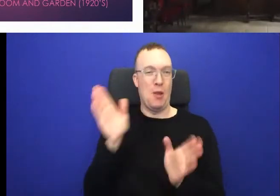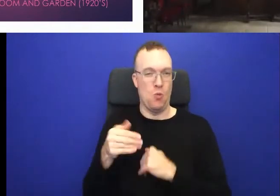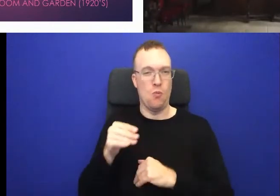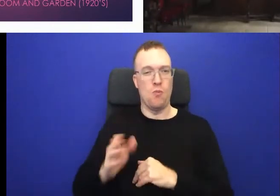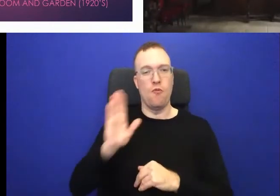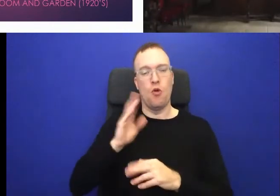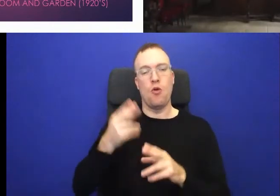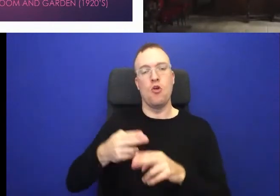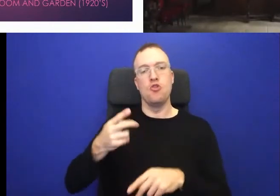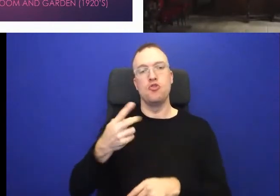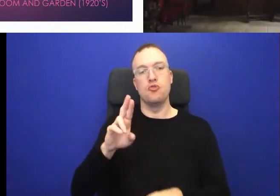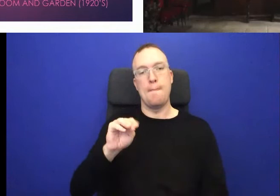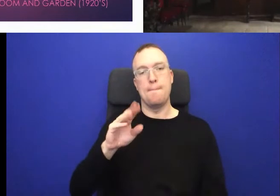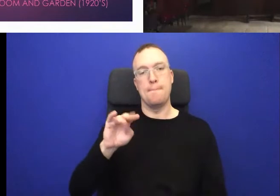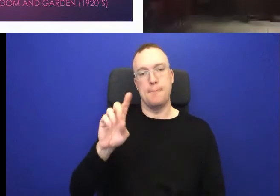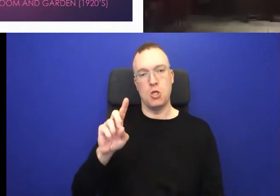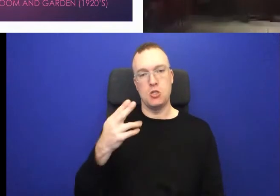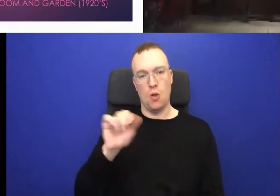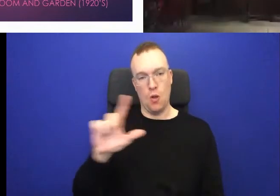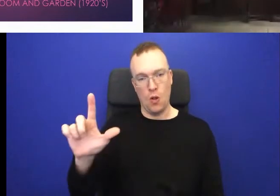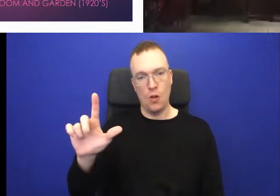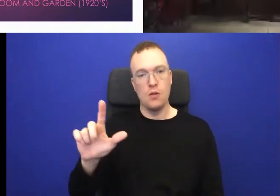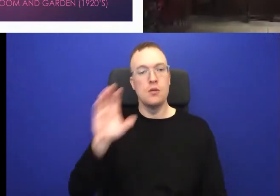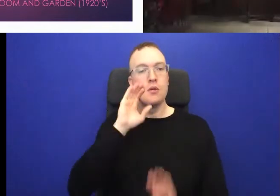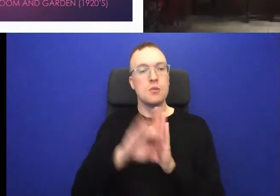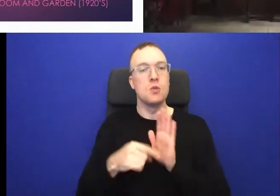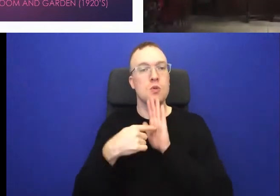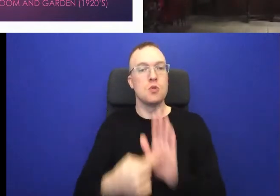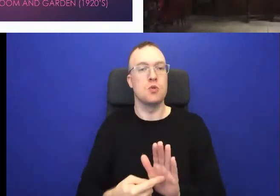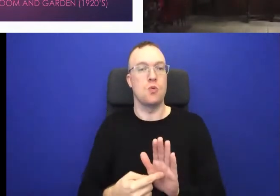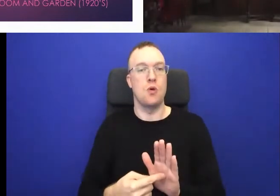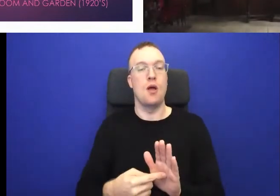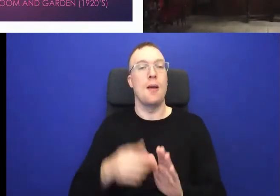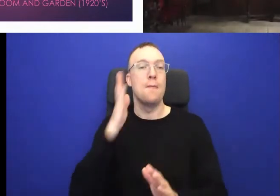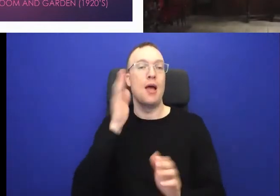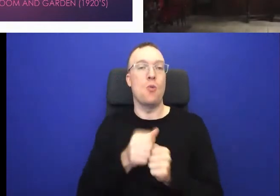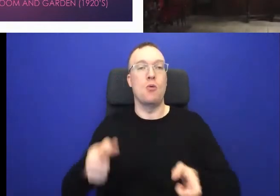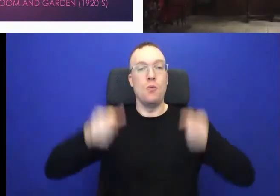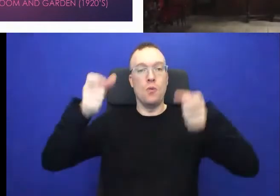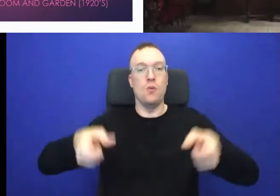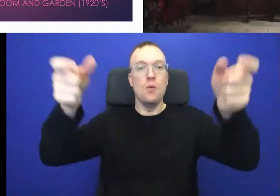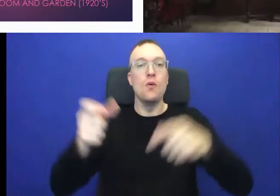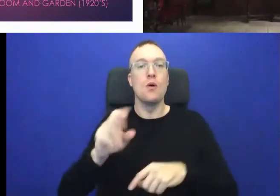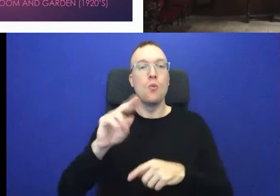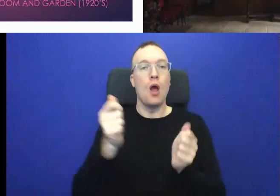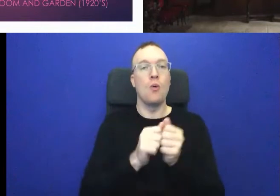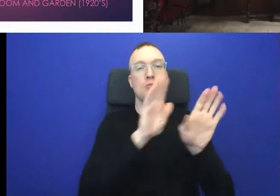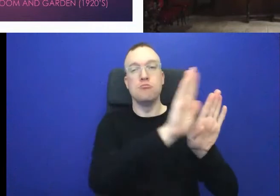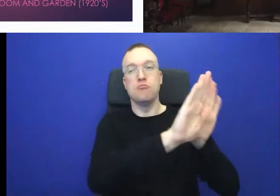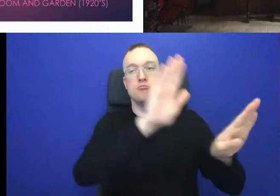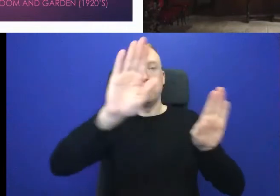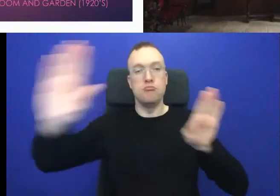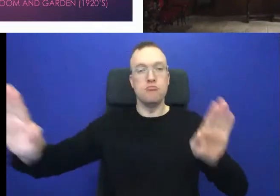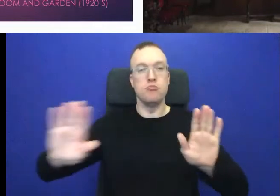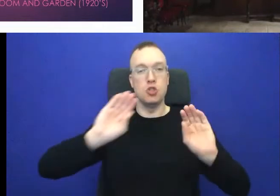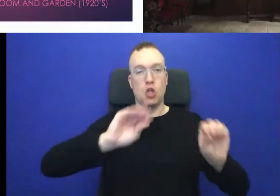drummer's hall. And photographs show a four-poster bed, rugs on bare walls he's installed, paneling, very, very